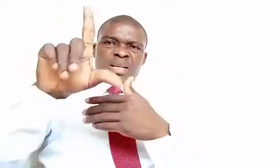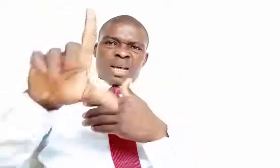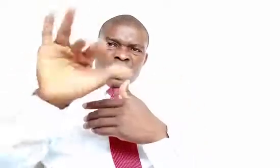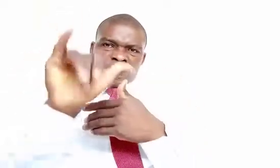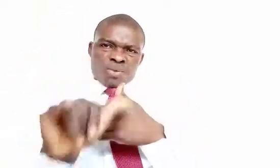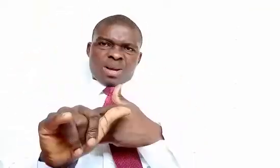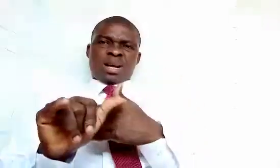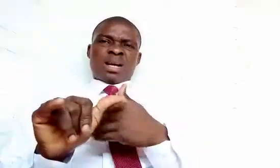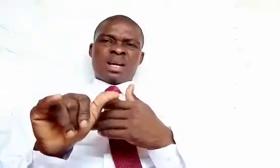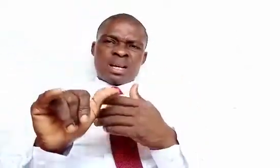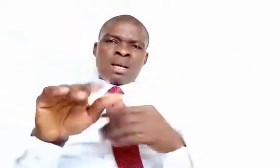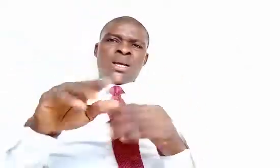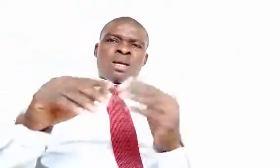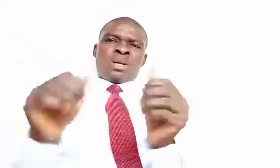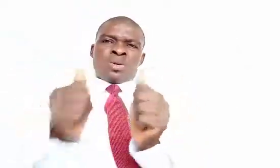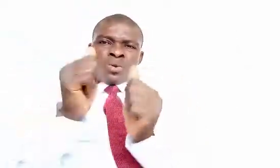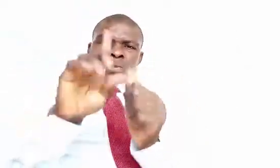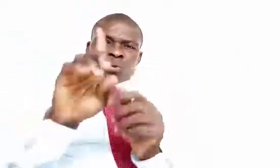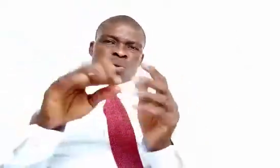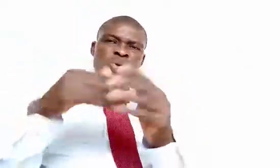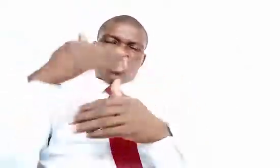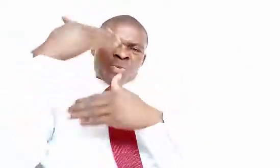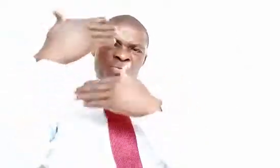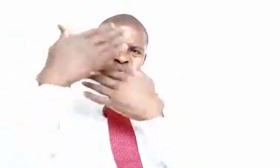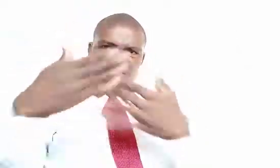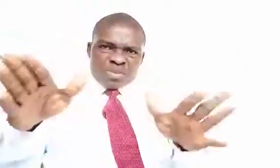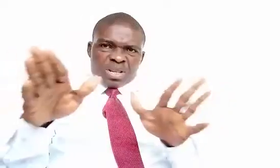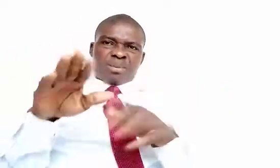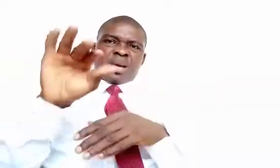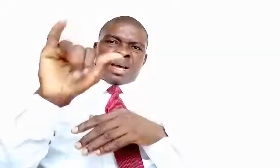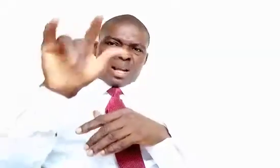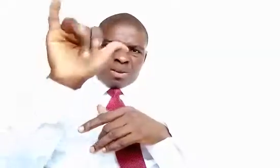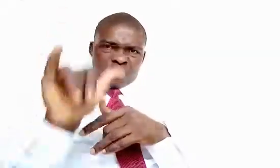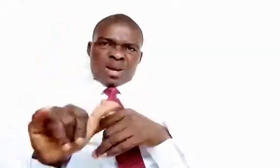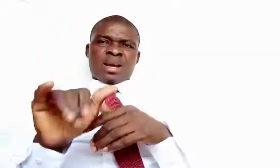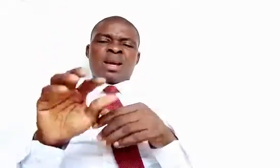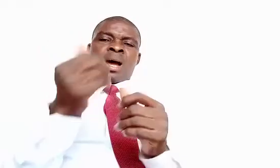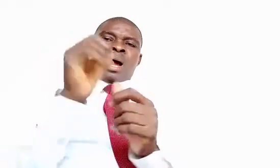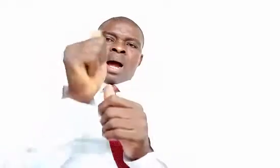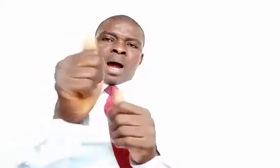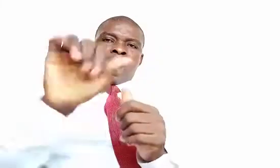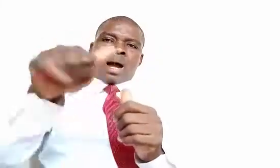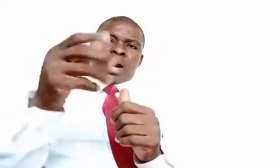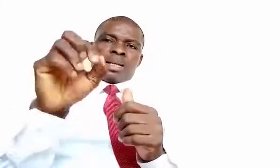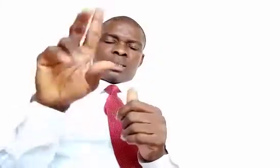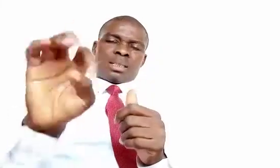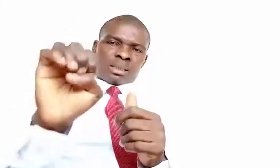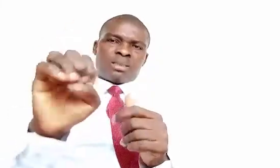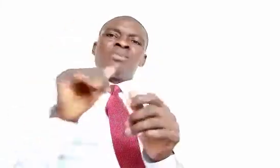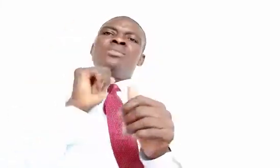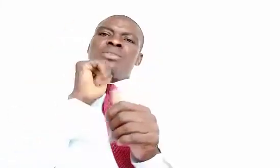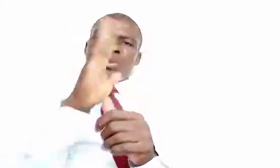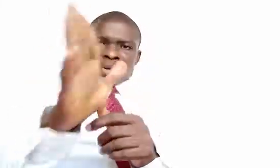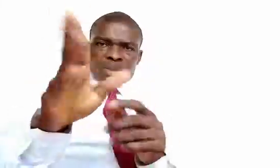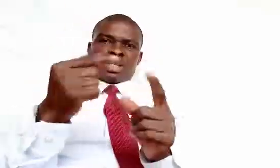words which end in ly, such as lovely, are adjectives, not adverbs.